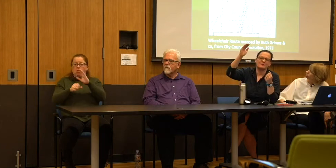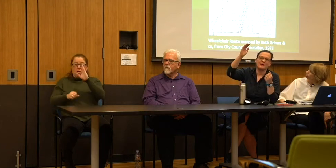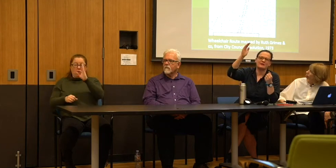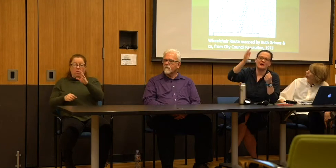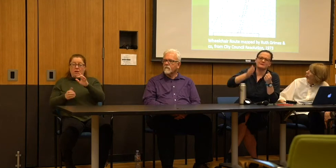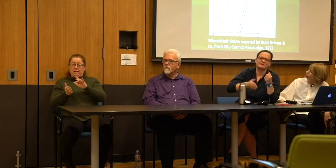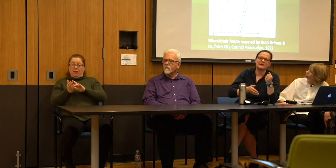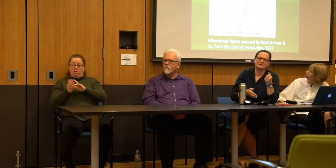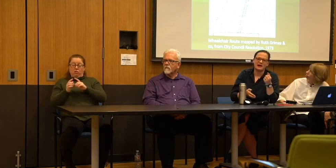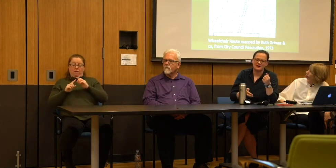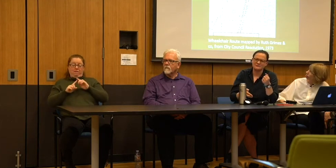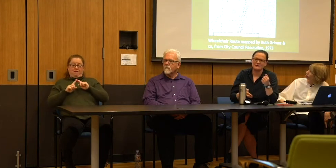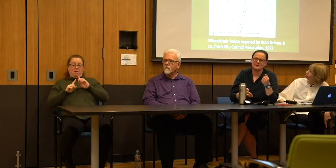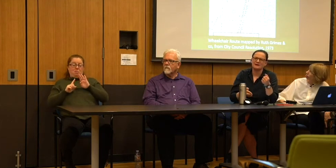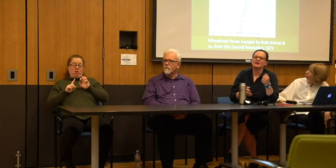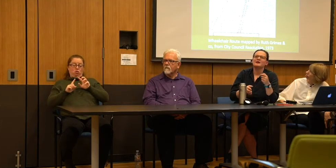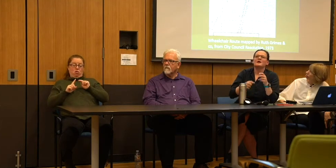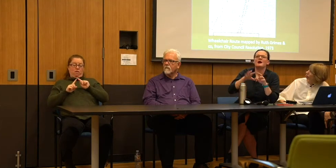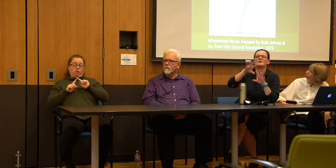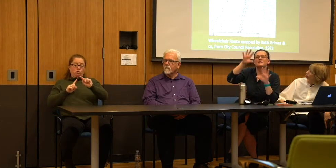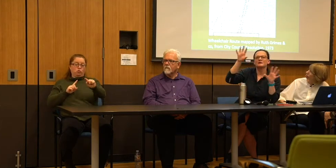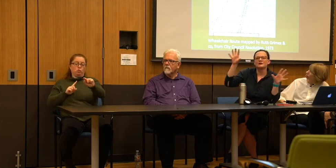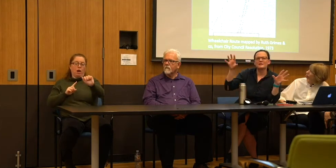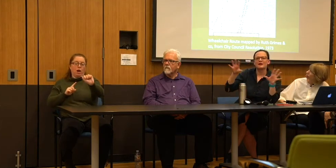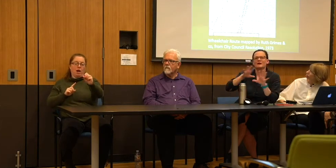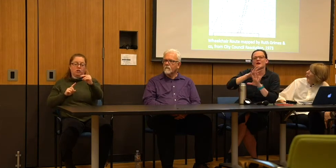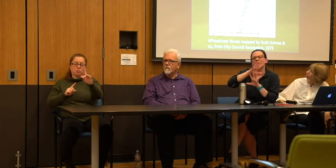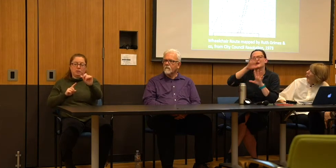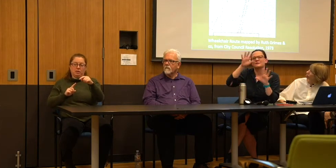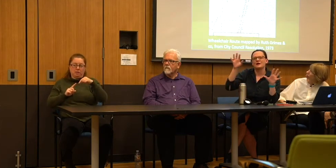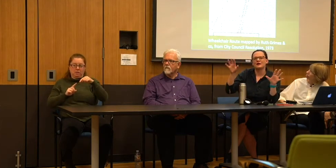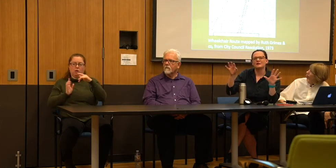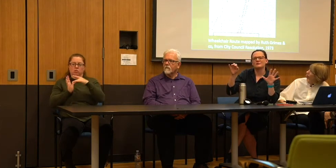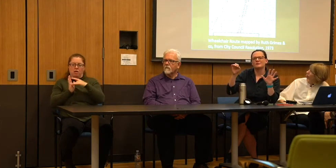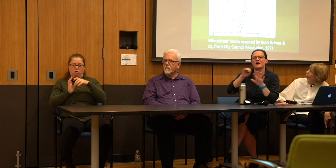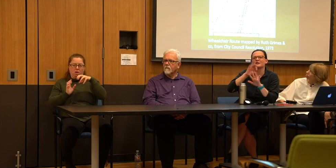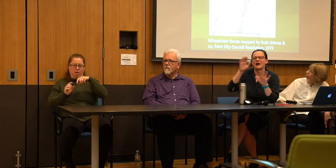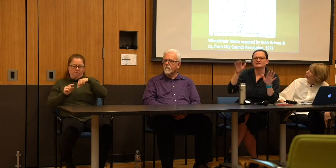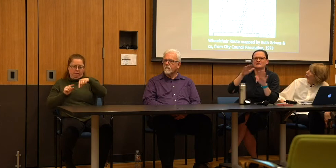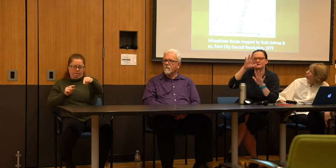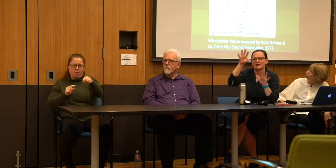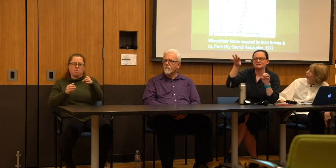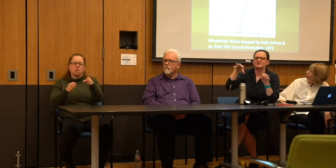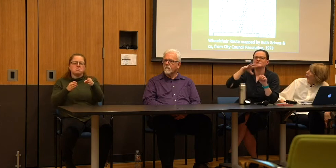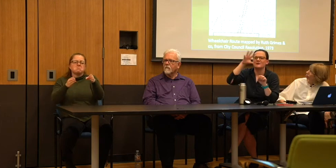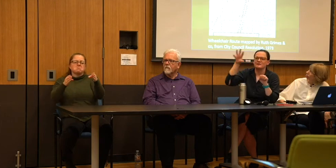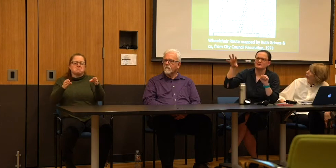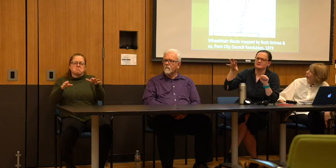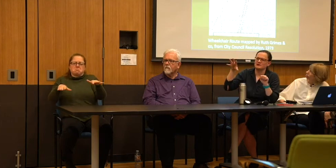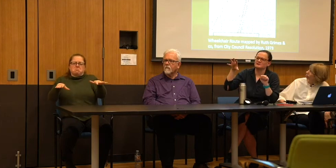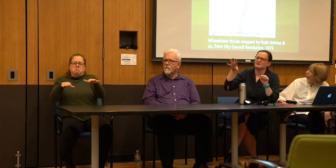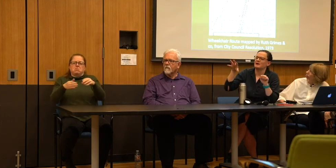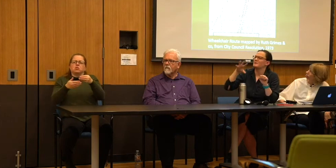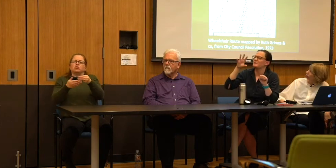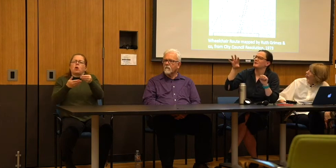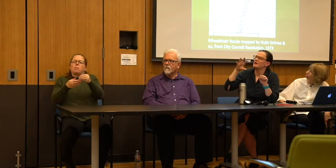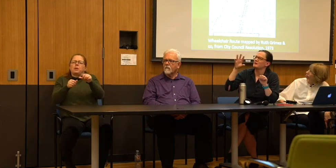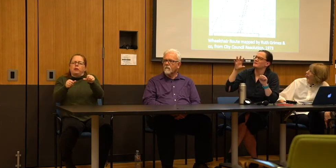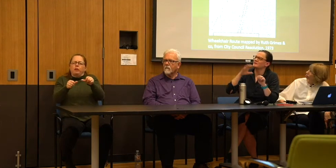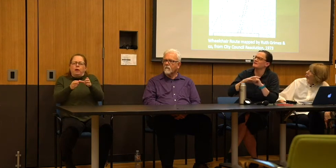from Bancroft down to Ashby, with a little bit of broader access in that sort of shopping district